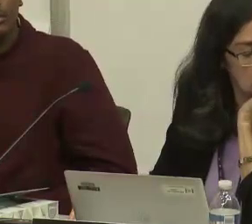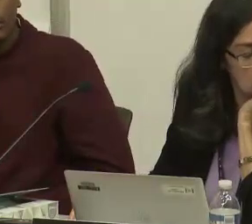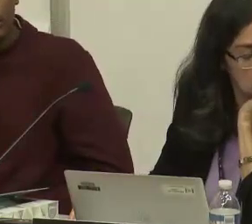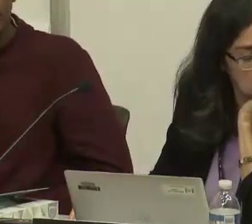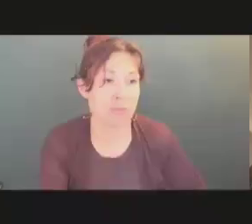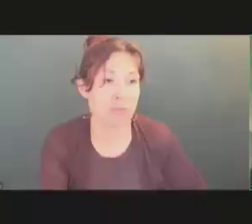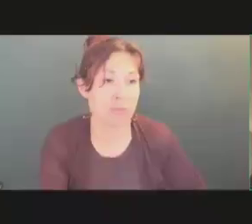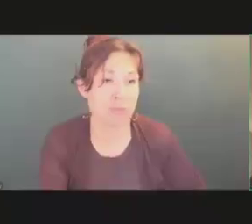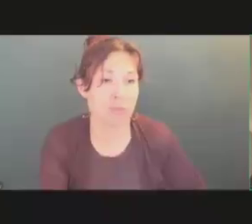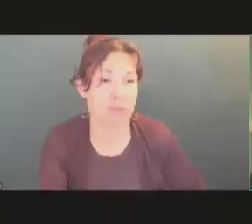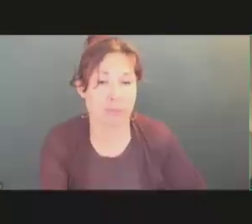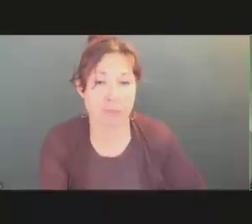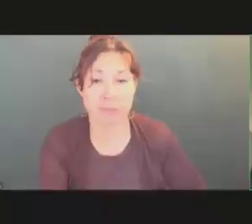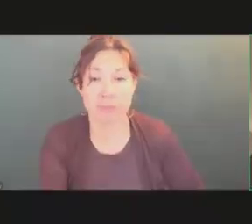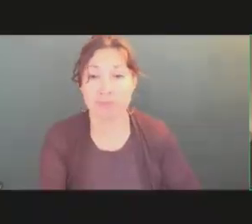Good evening.